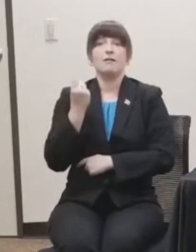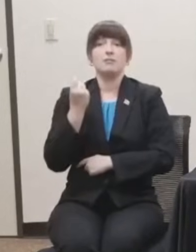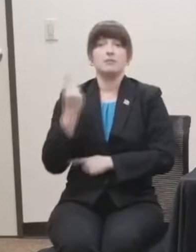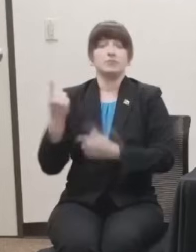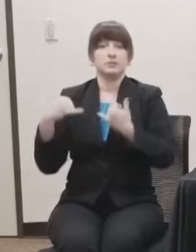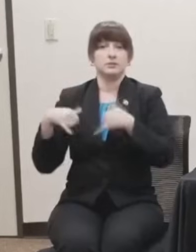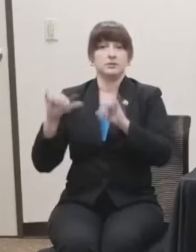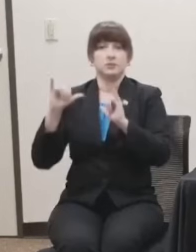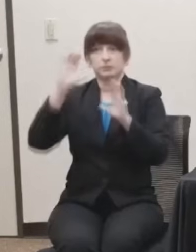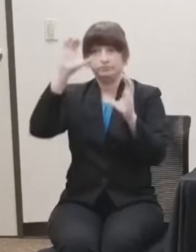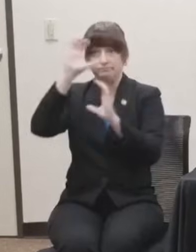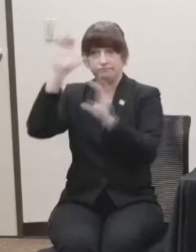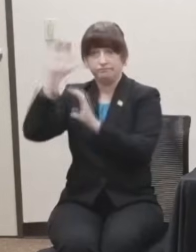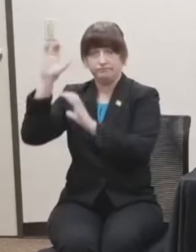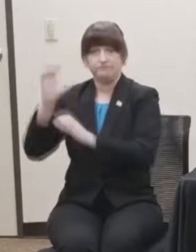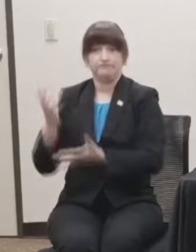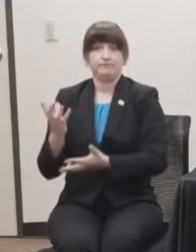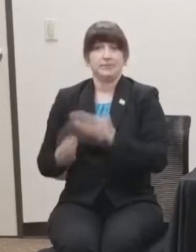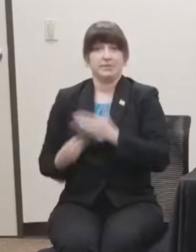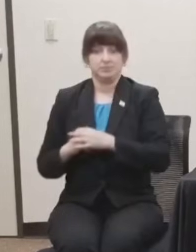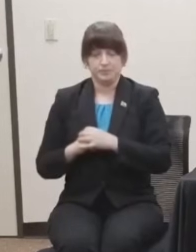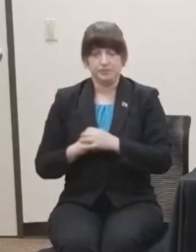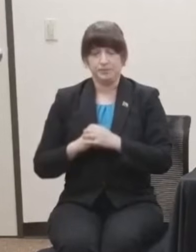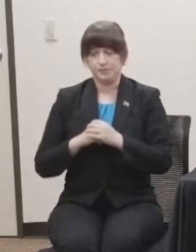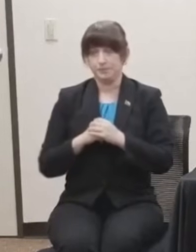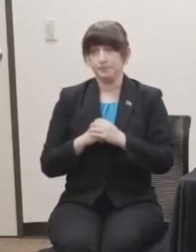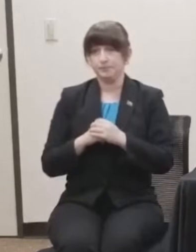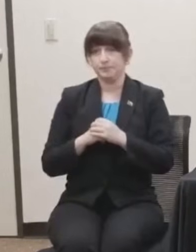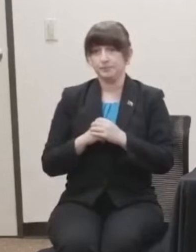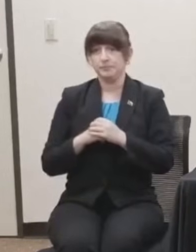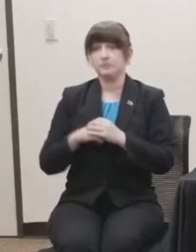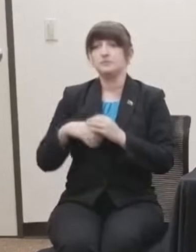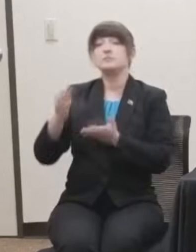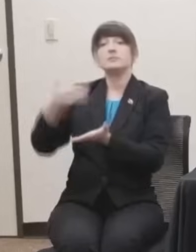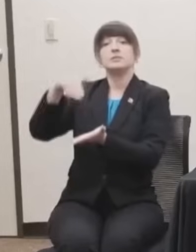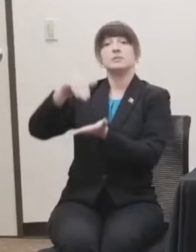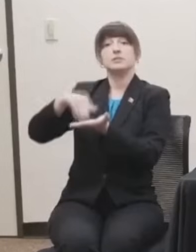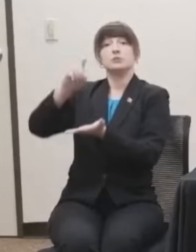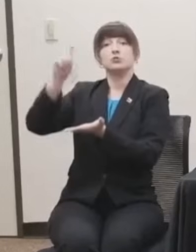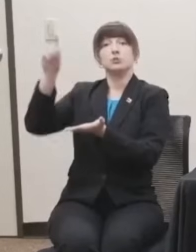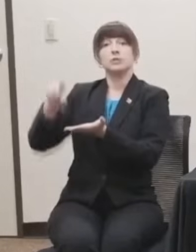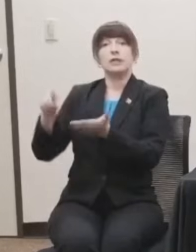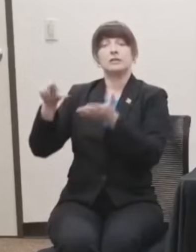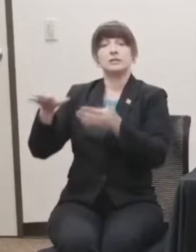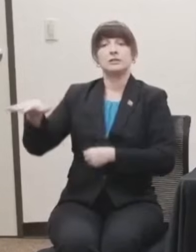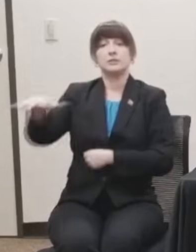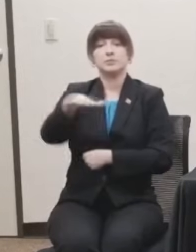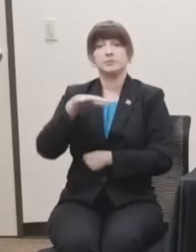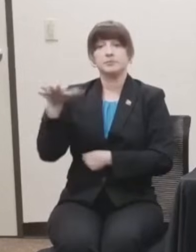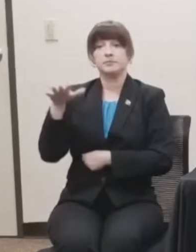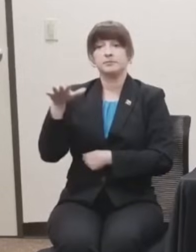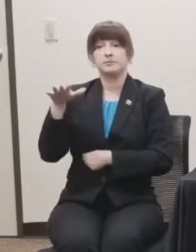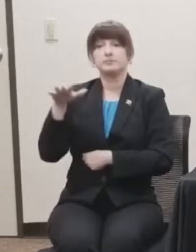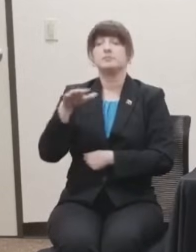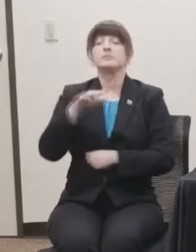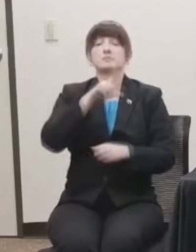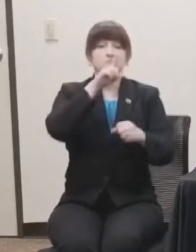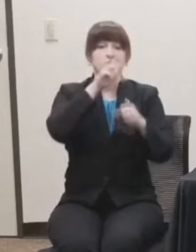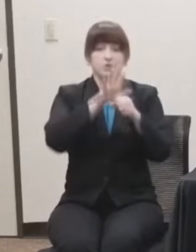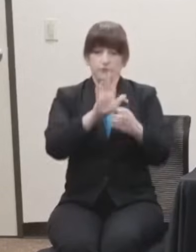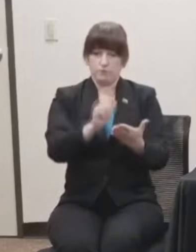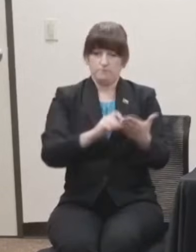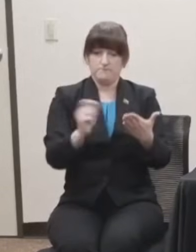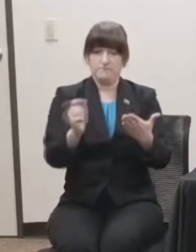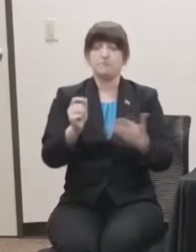Separate from there, in the central Texas area, there are confirmed 10 deceased.